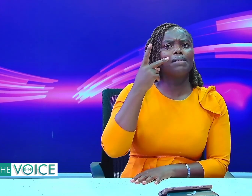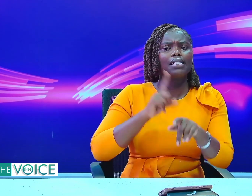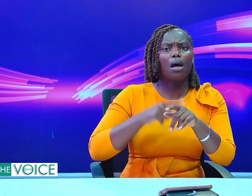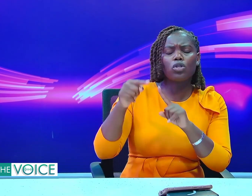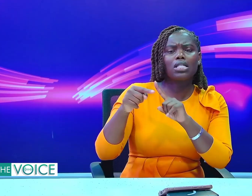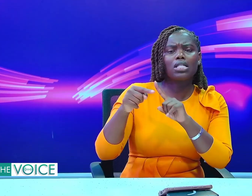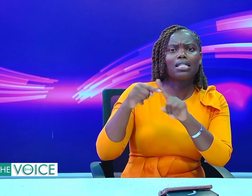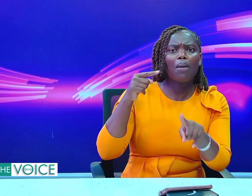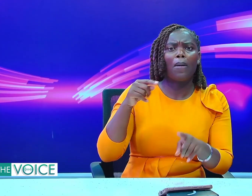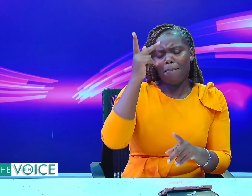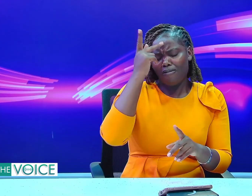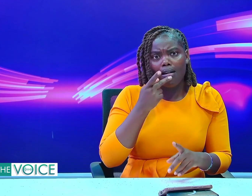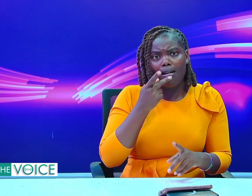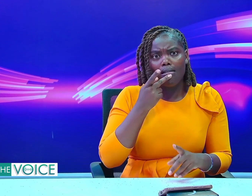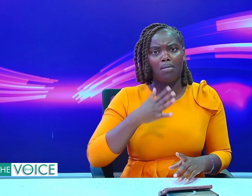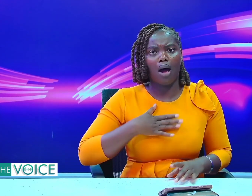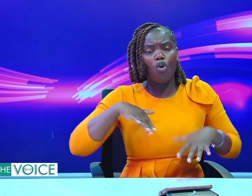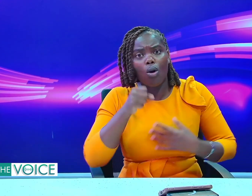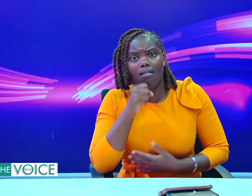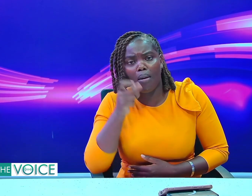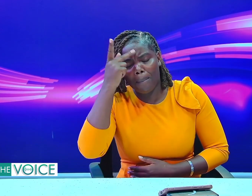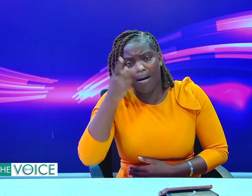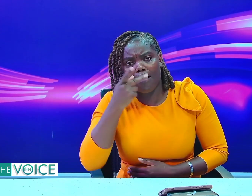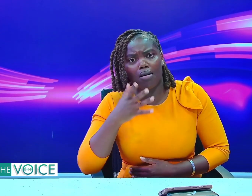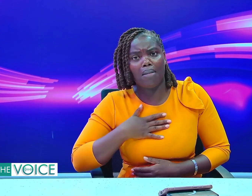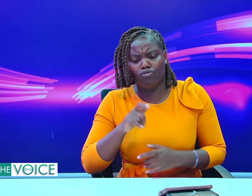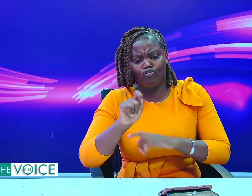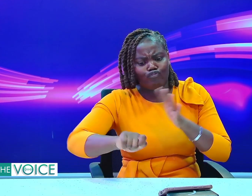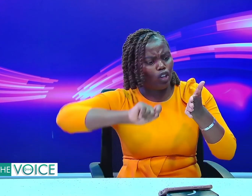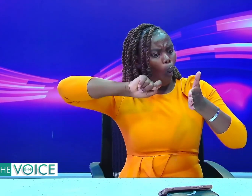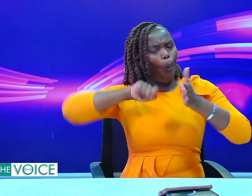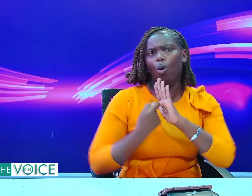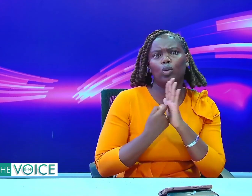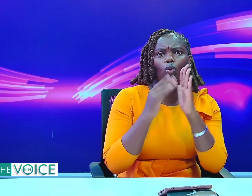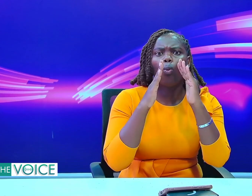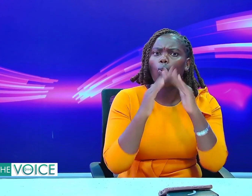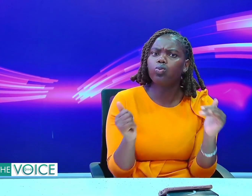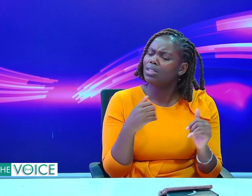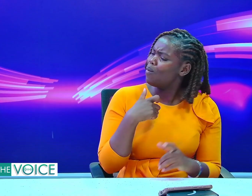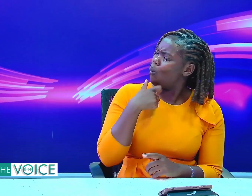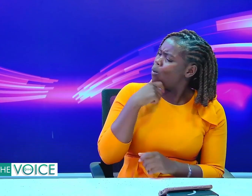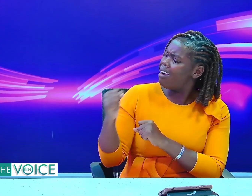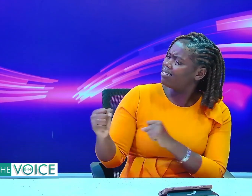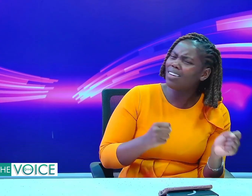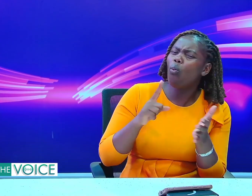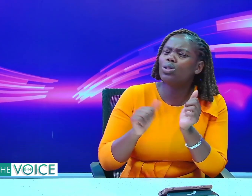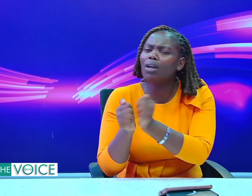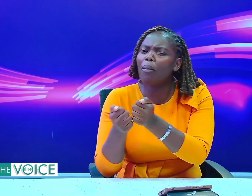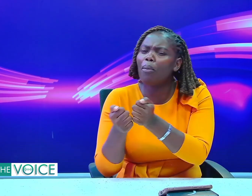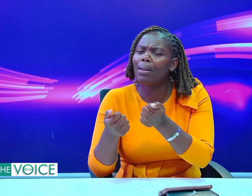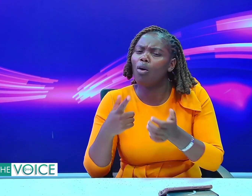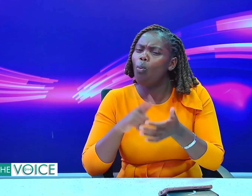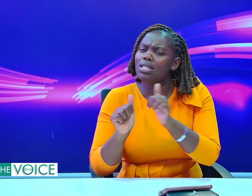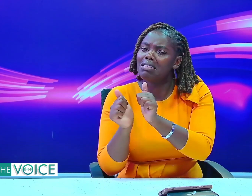people saying that when they were young, they used to see when they were young, during this